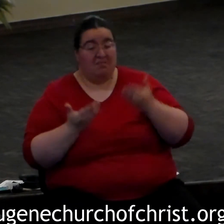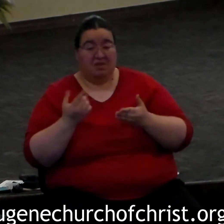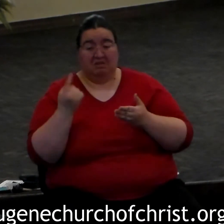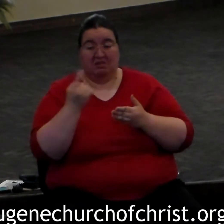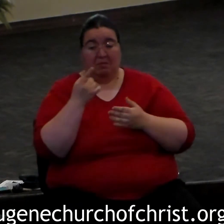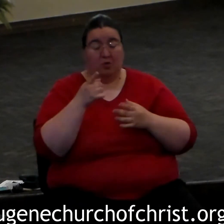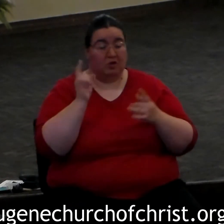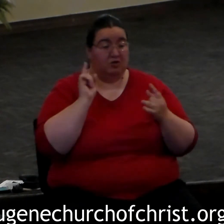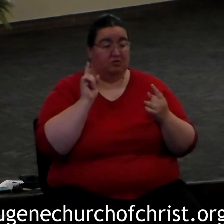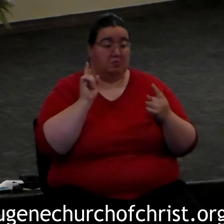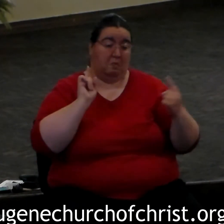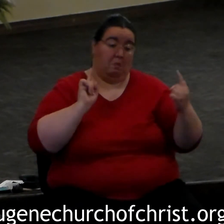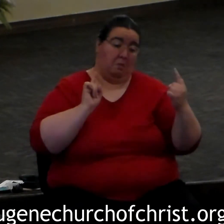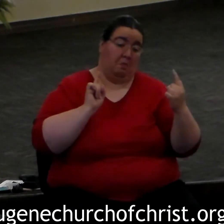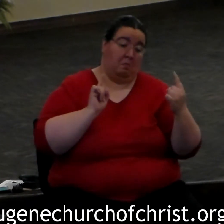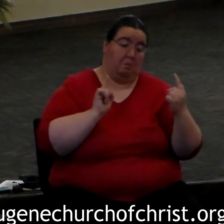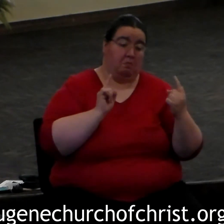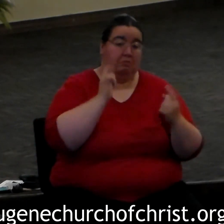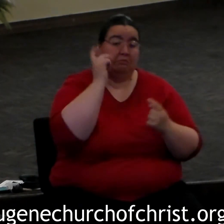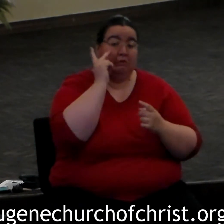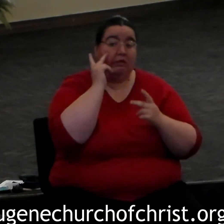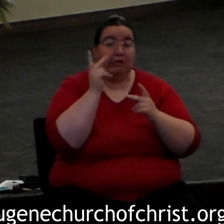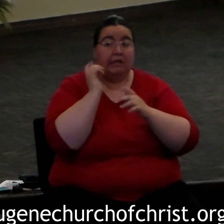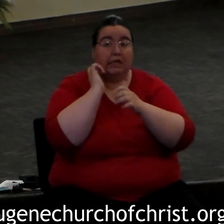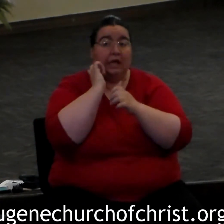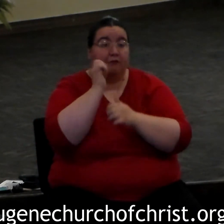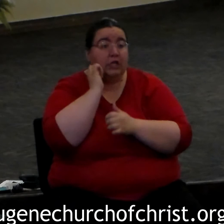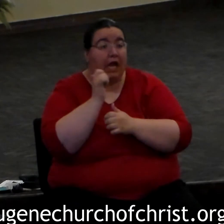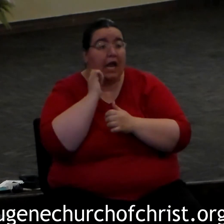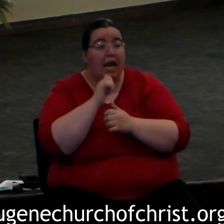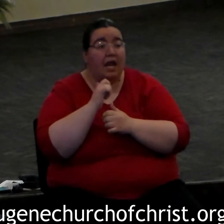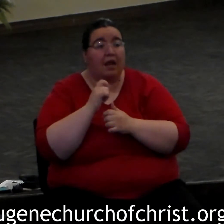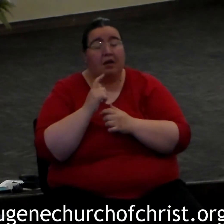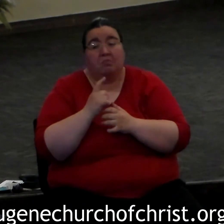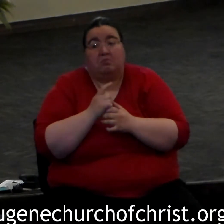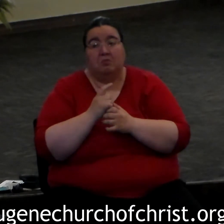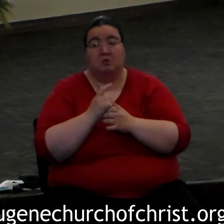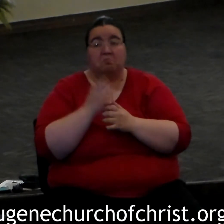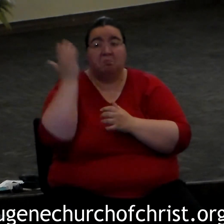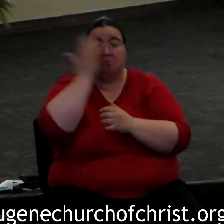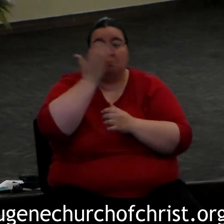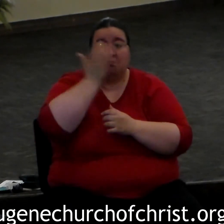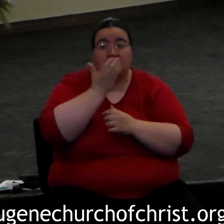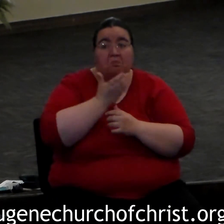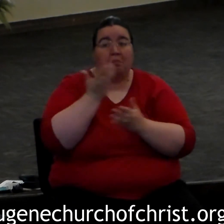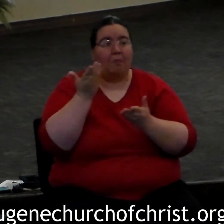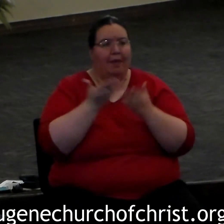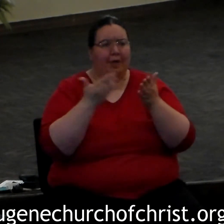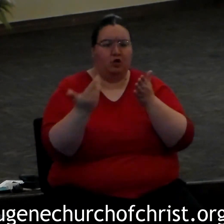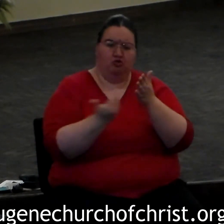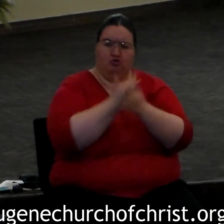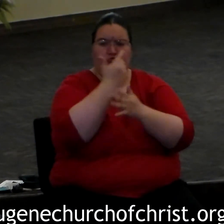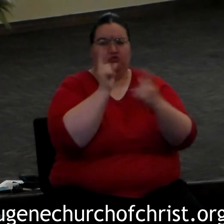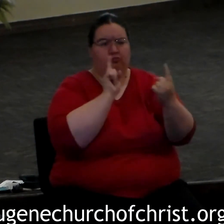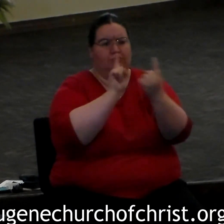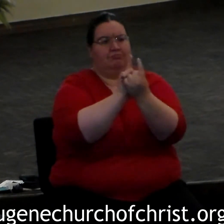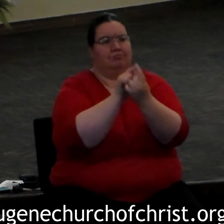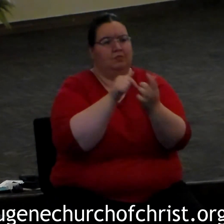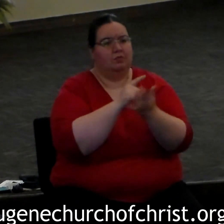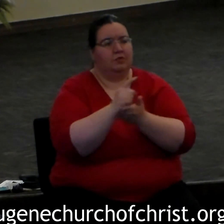time. There is no better news you can tell them. Has this weather in Eugene been great? Absolutely. Is this not